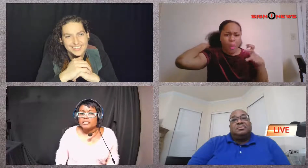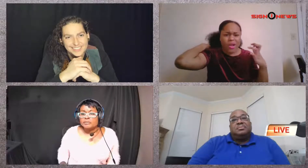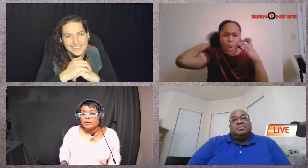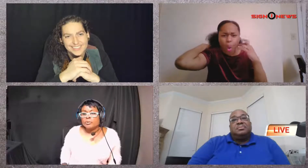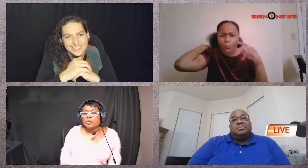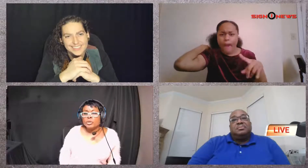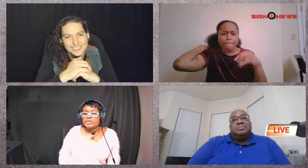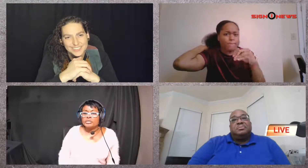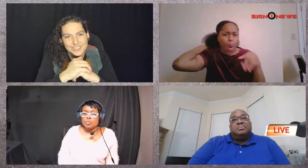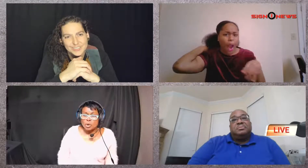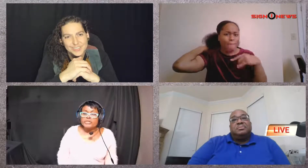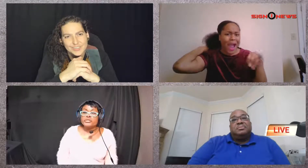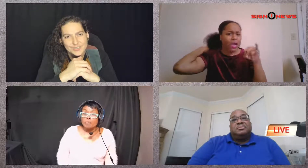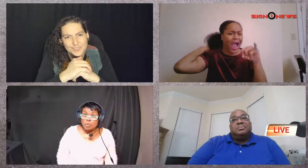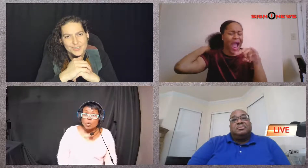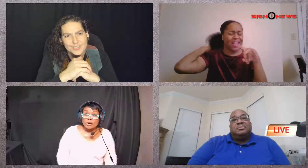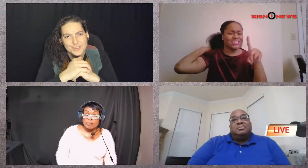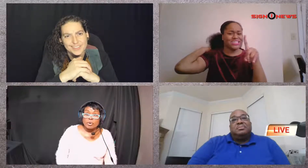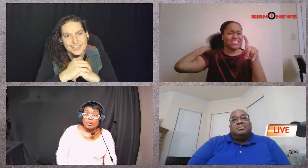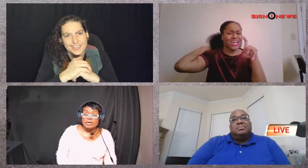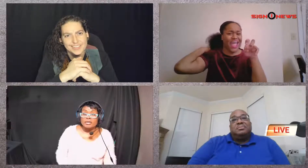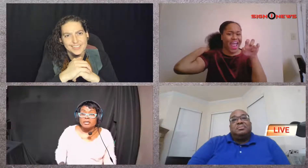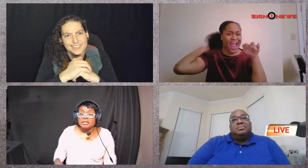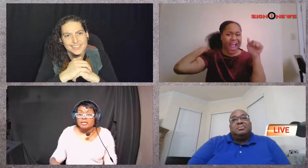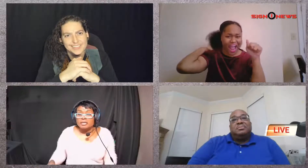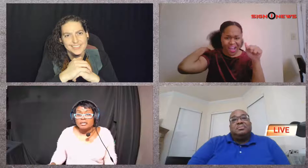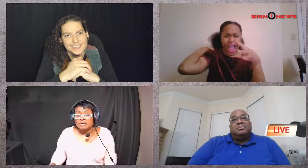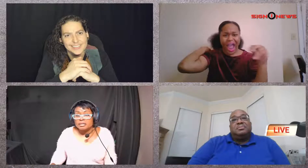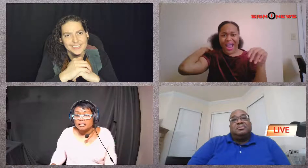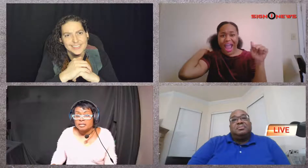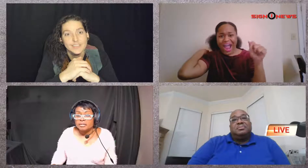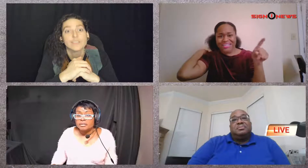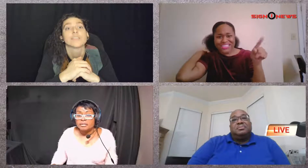so I ran into people who wanted to know more and more.